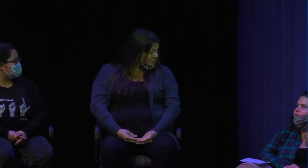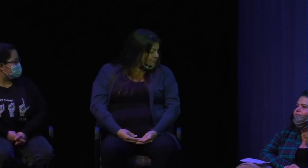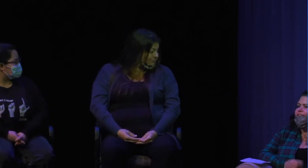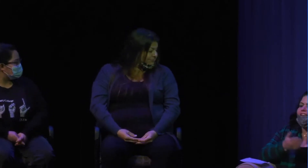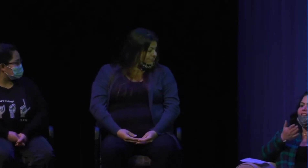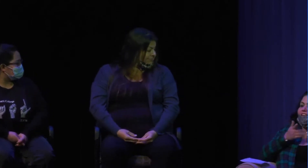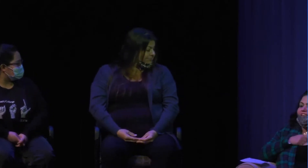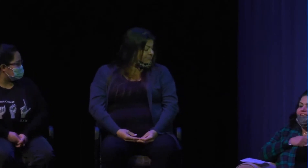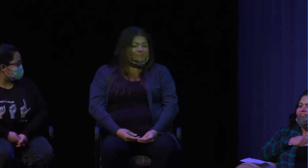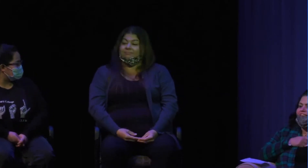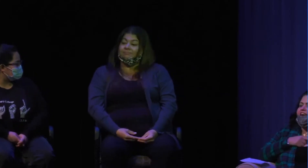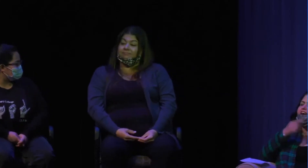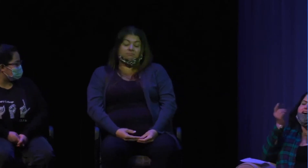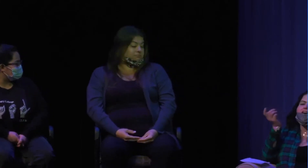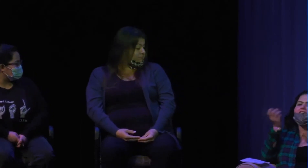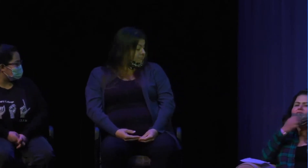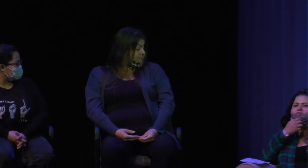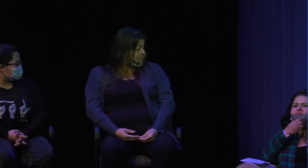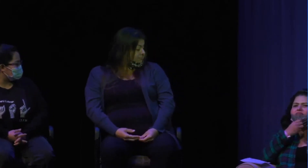Karina, do you want to add anything?